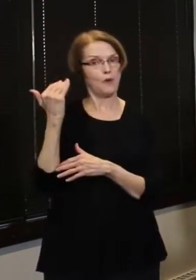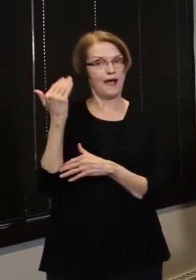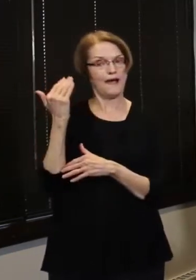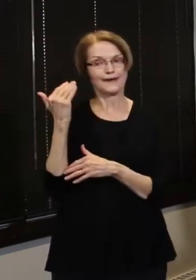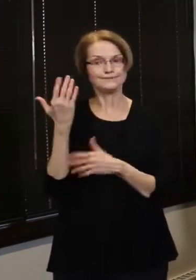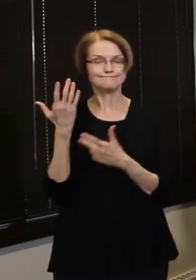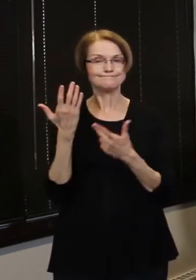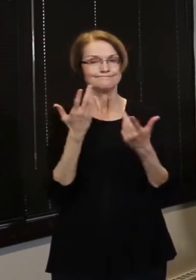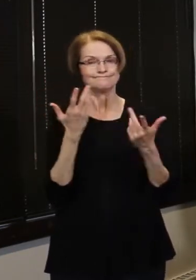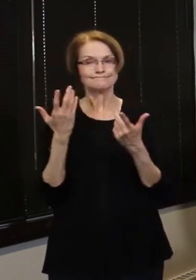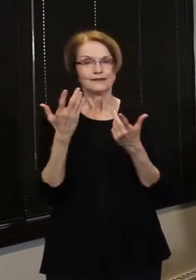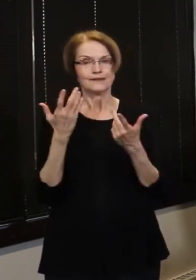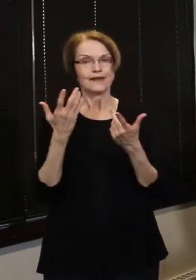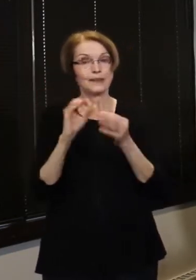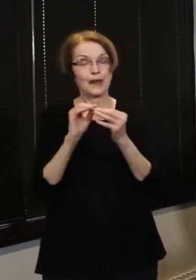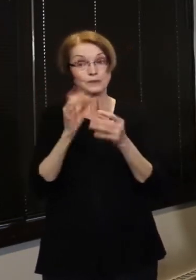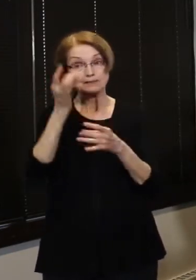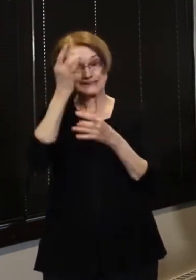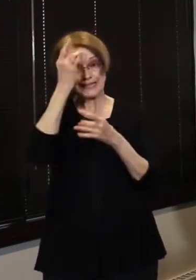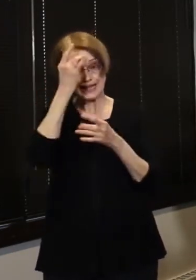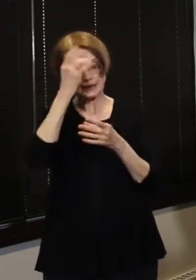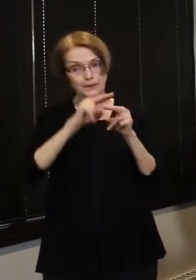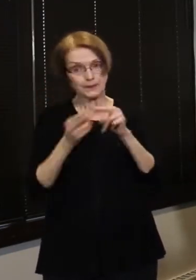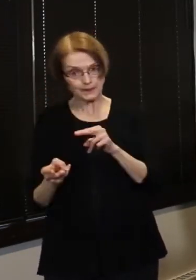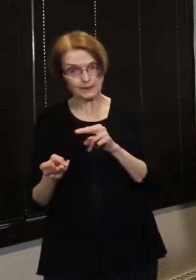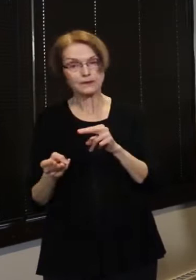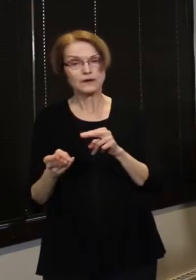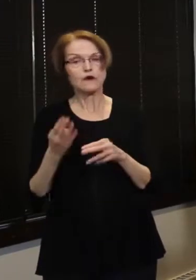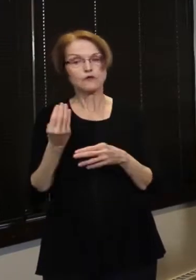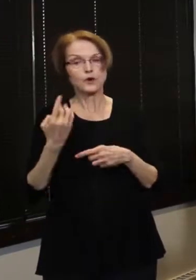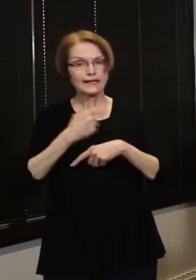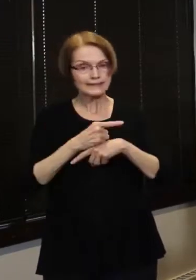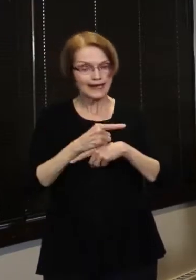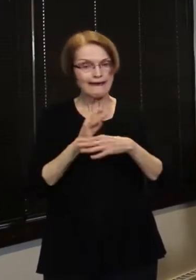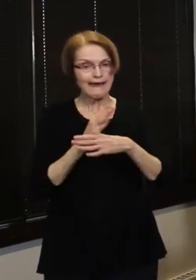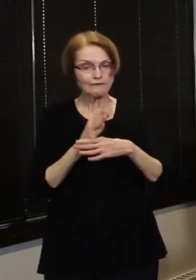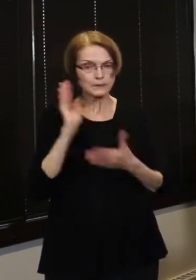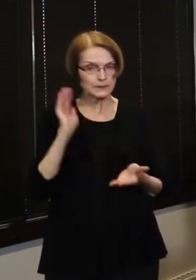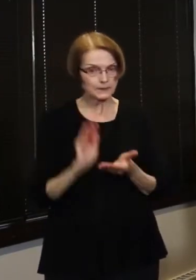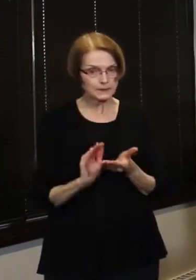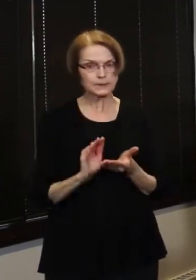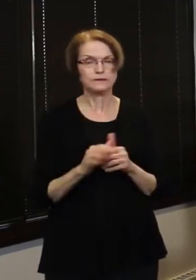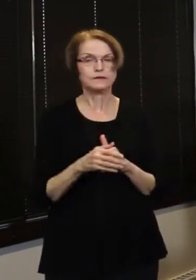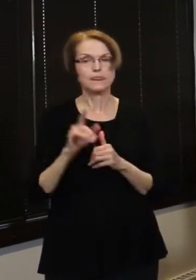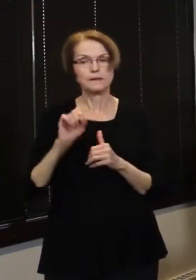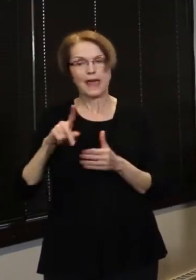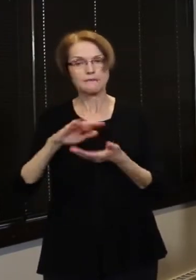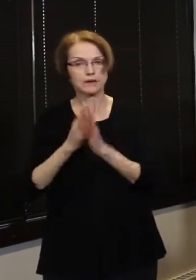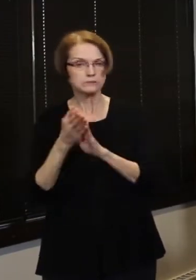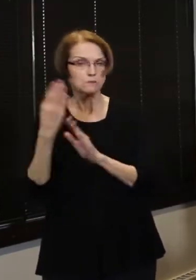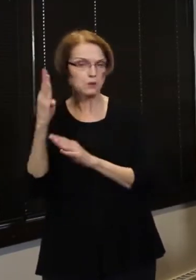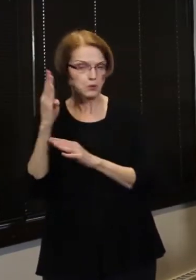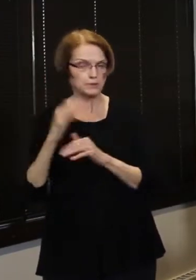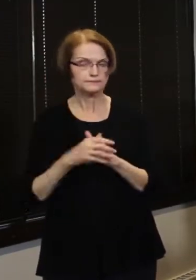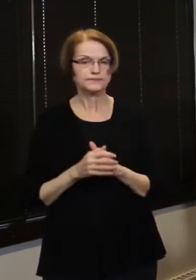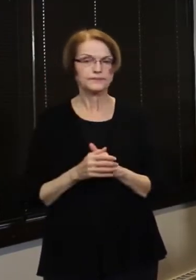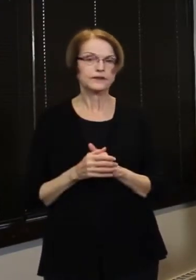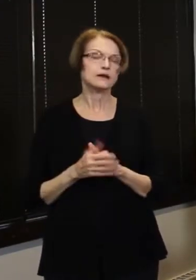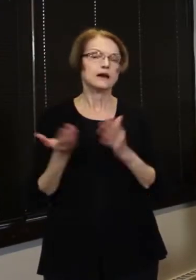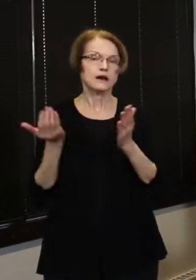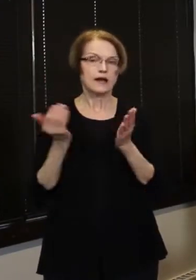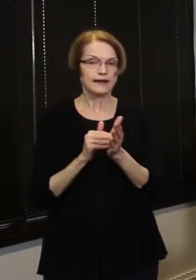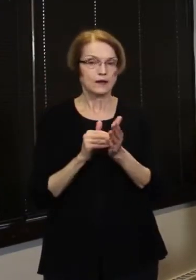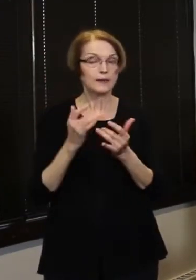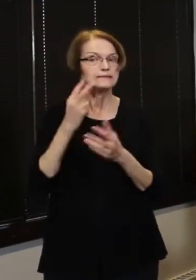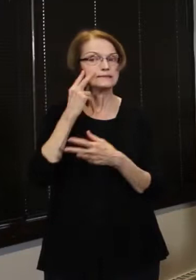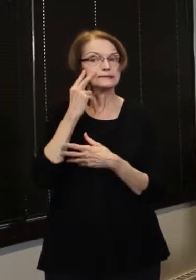in the number of cases. So that changes that 14-day rolling average, and so that's going to turn the map blue. So again, we have to